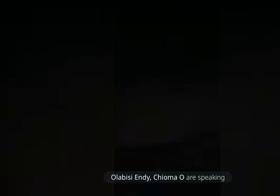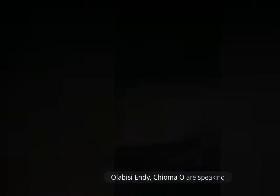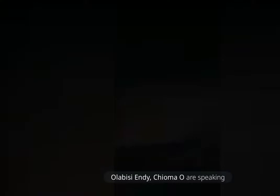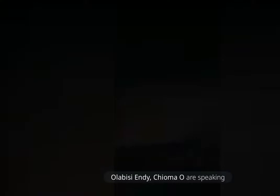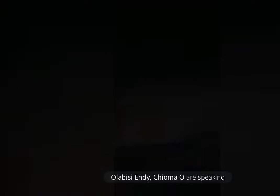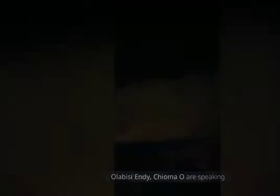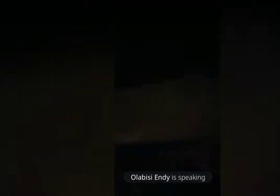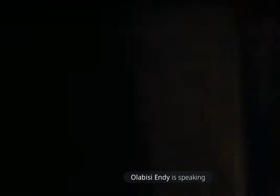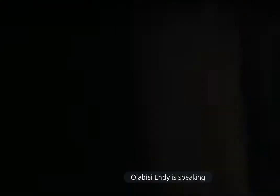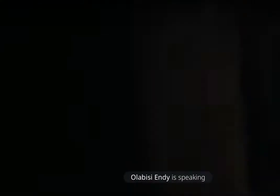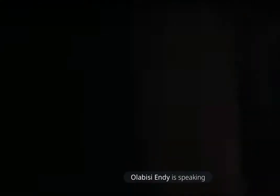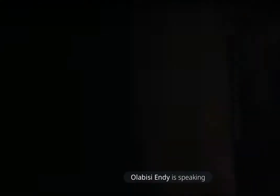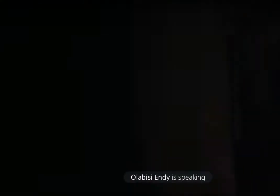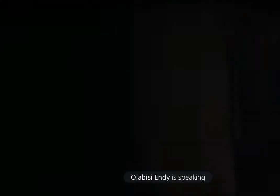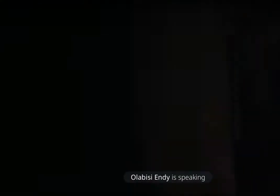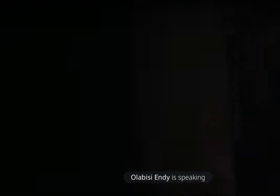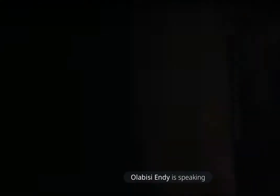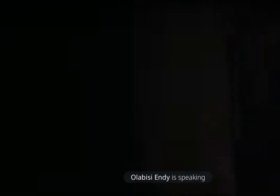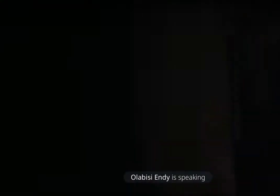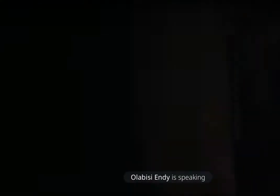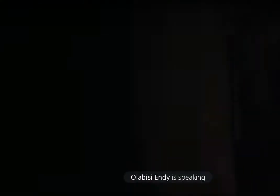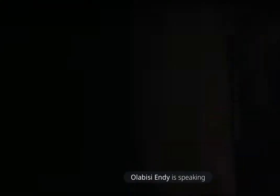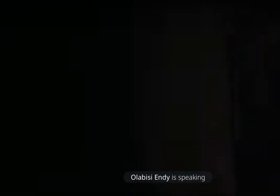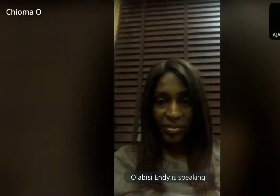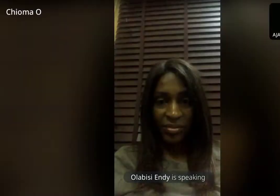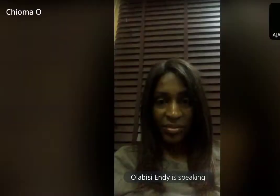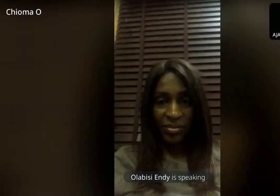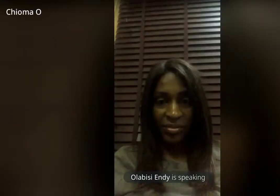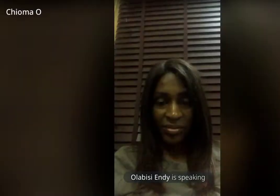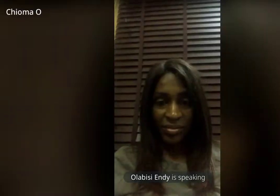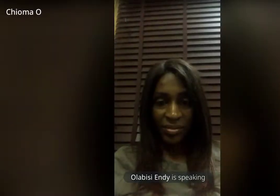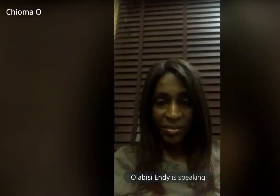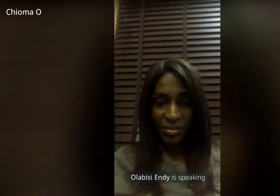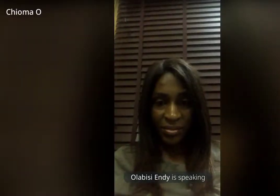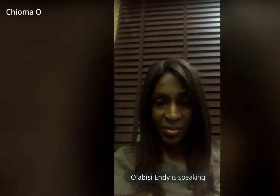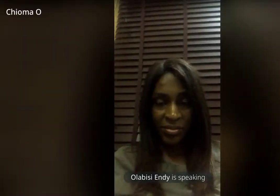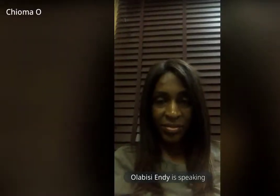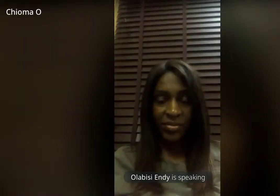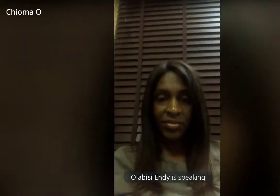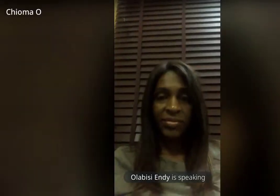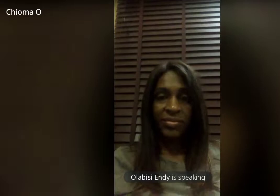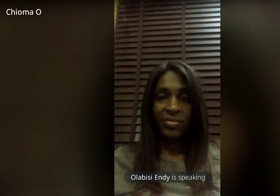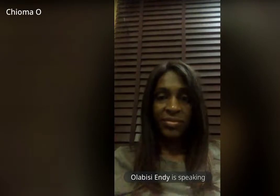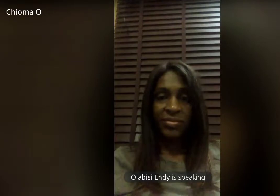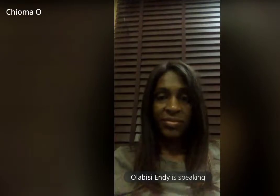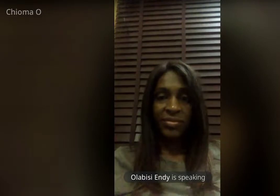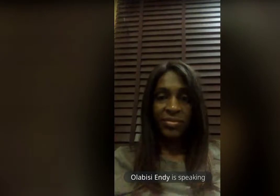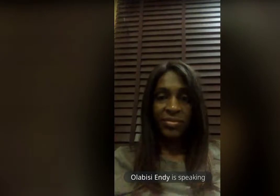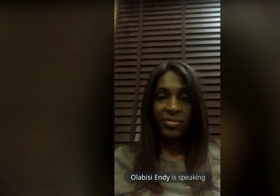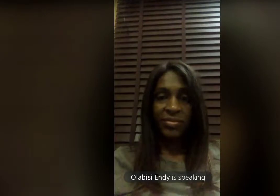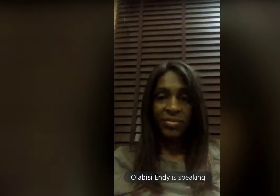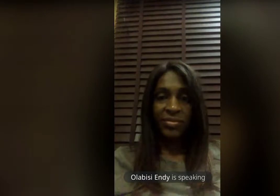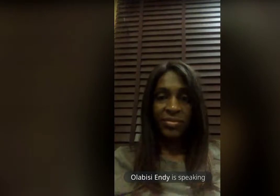spotlight. Good. Chioma, are you with me? Yes. Okay. Chioma, I'm going to give you a very